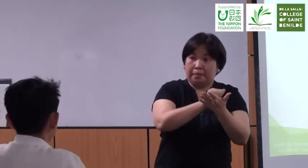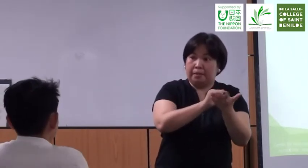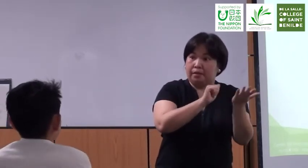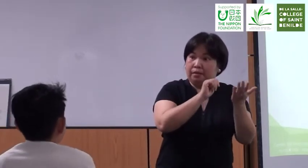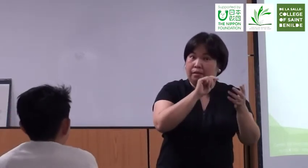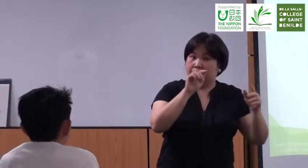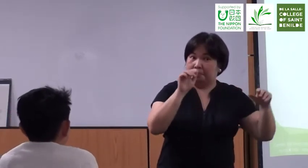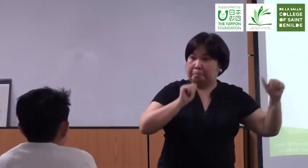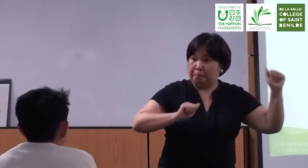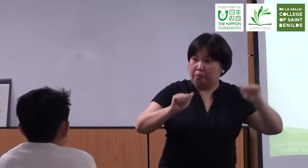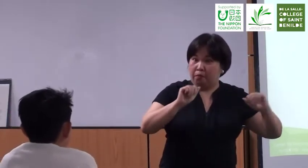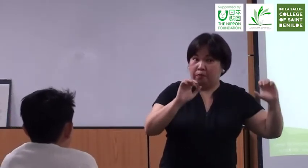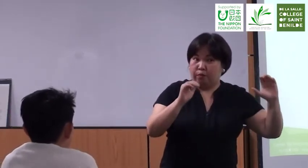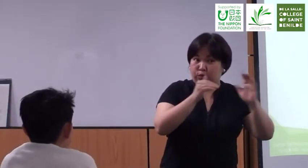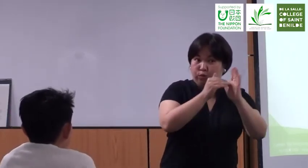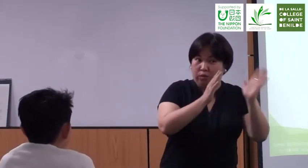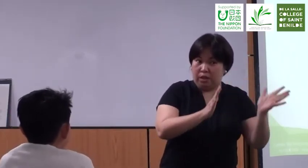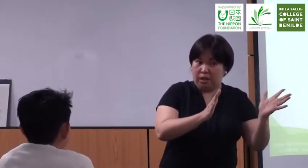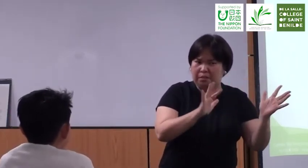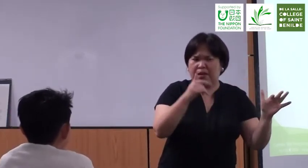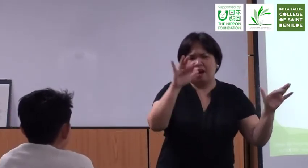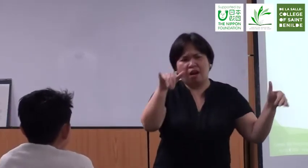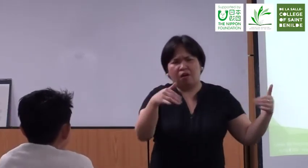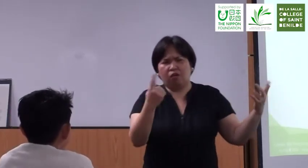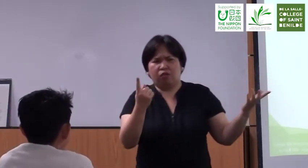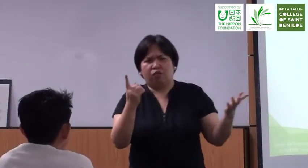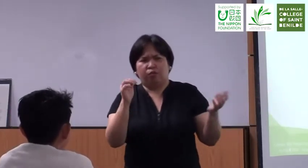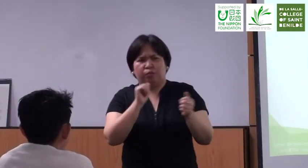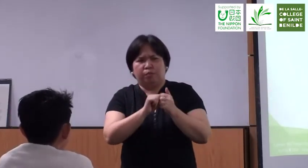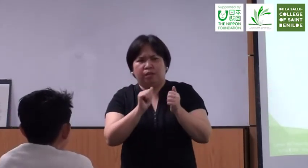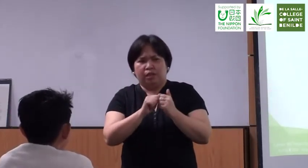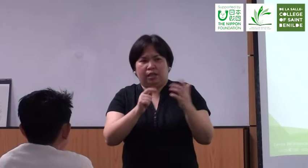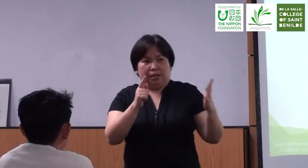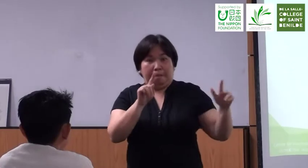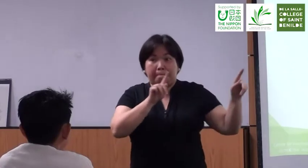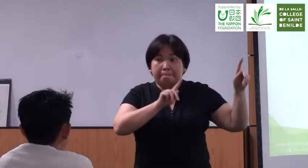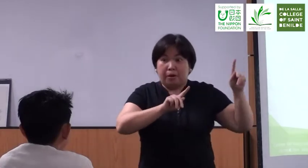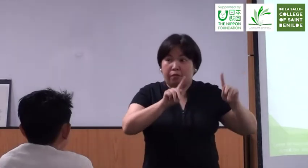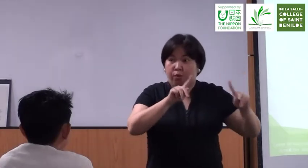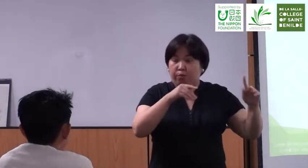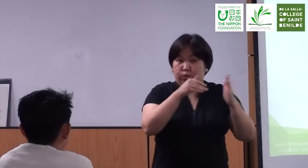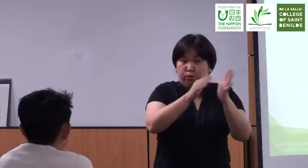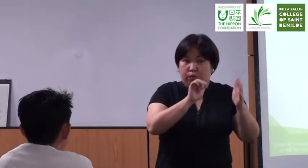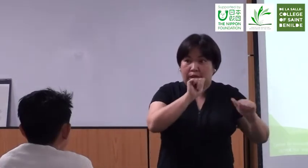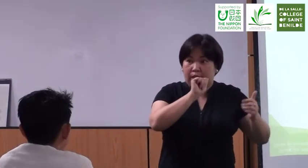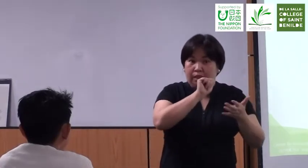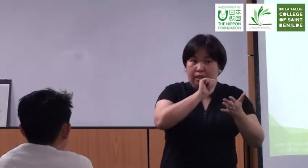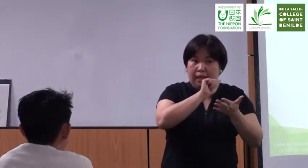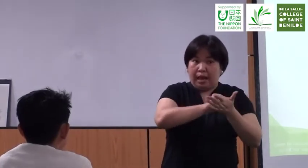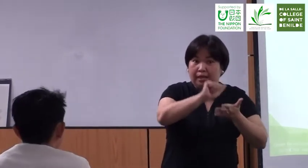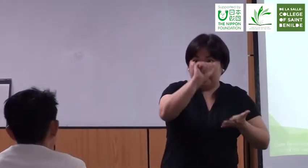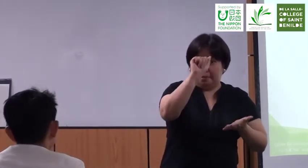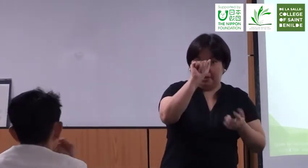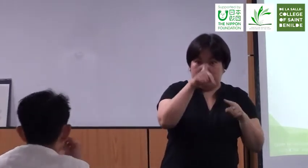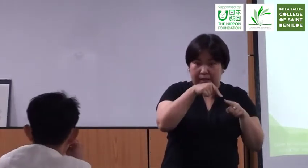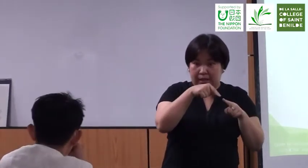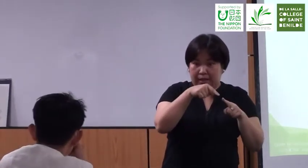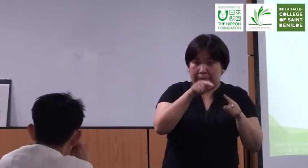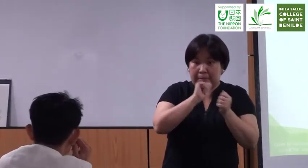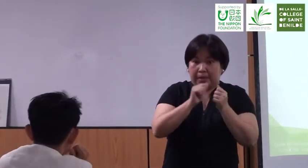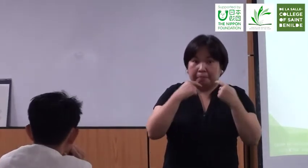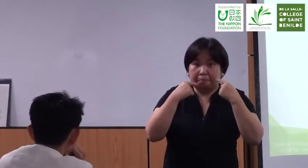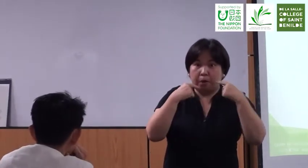But how do you attribute na yung academic performance nanggaling talaga sa MOODLE and not from